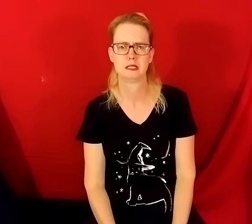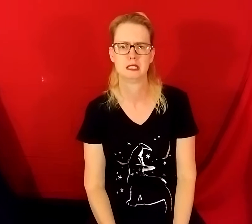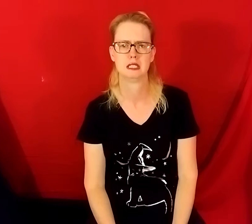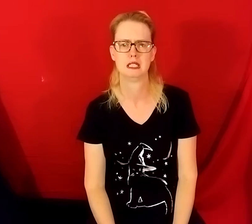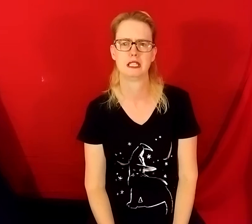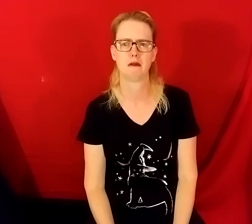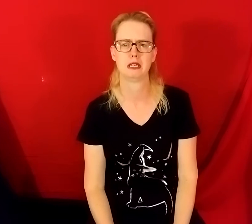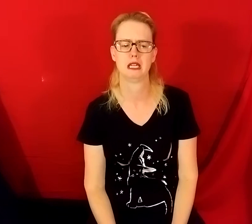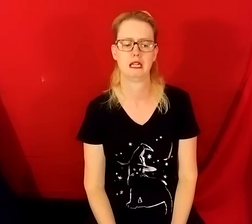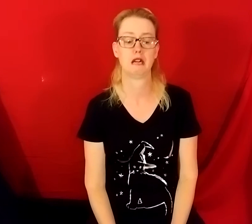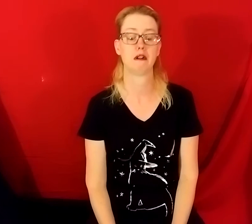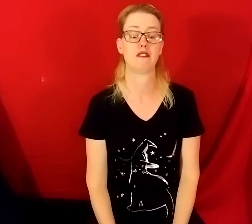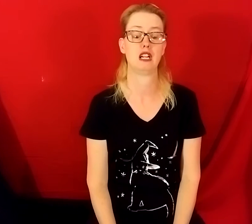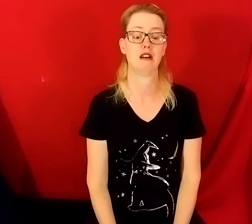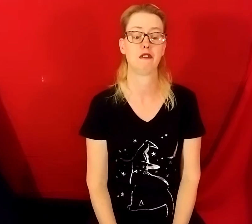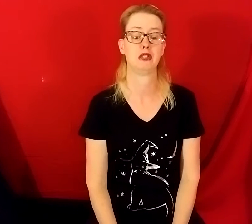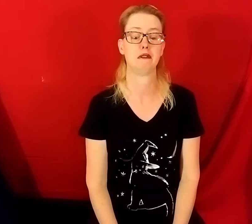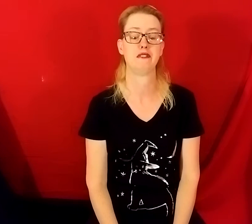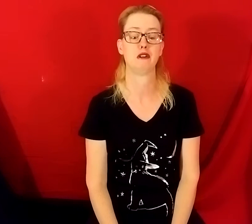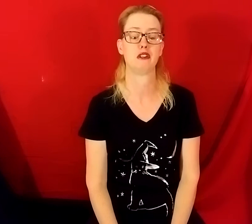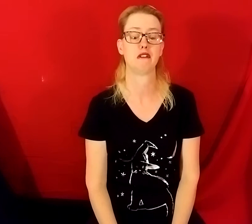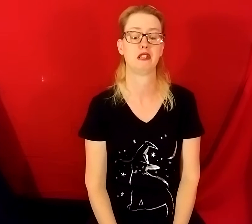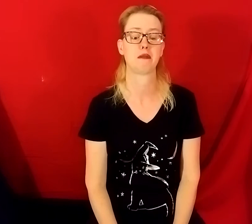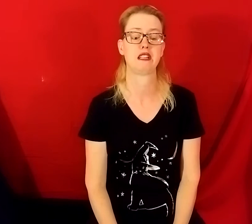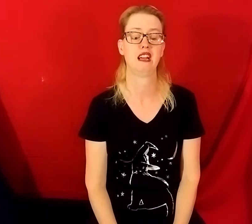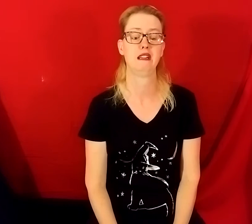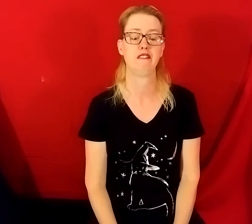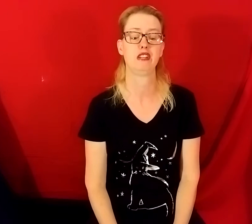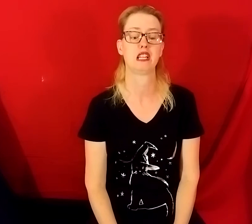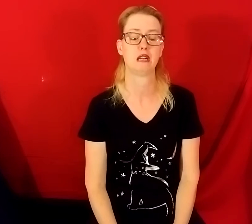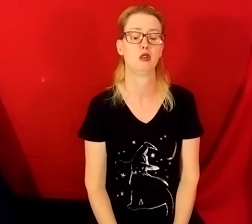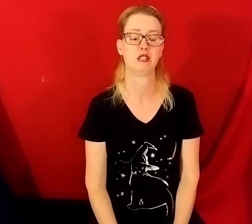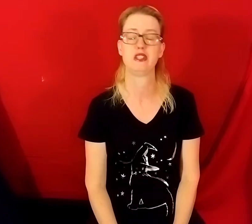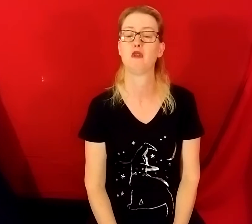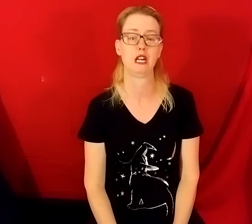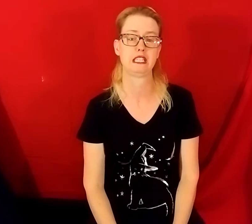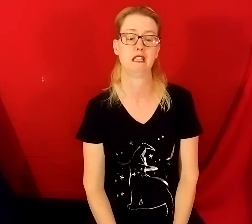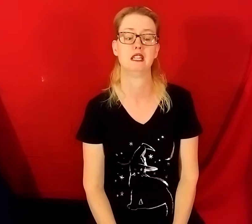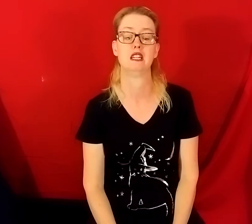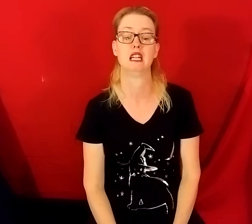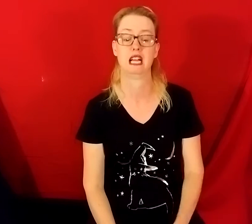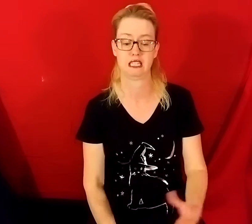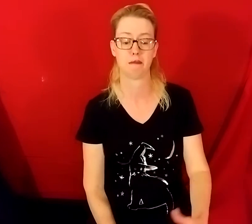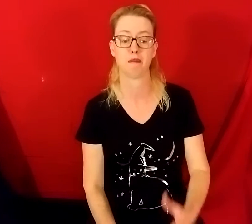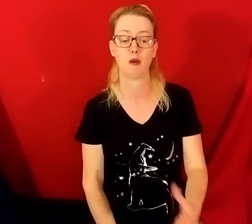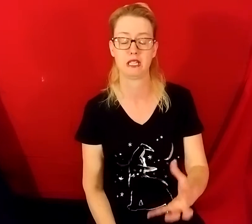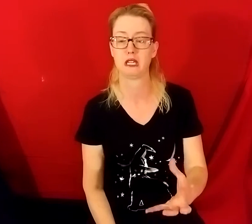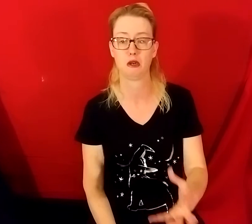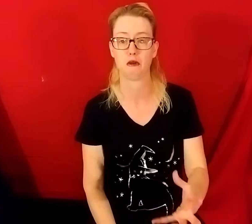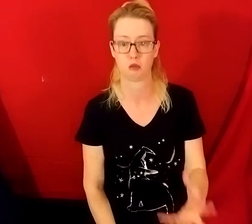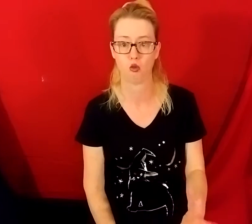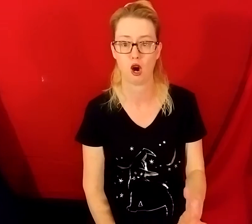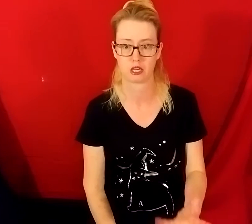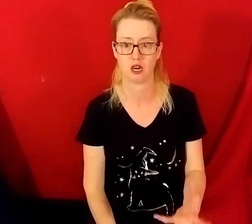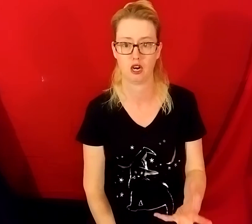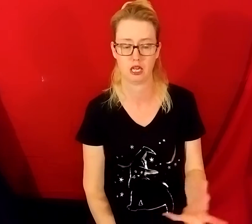you don't want to, I don't want to fall off with you if you're doing this, because I, I feel like I'm risking you right there at the moment that you're doing this walk, uh, and